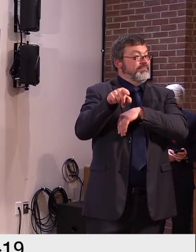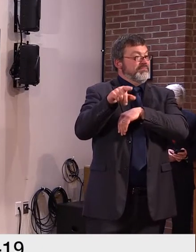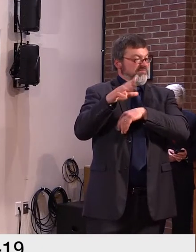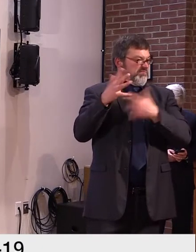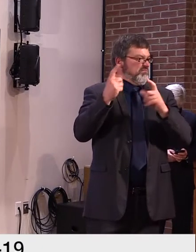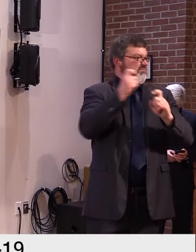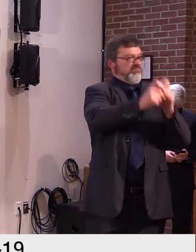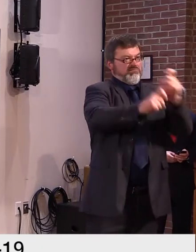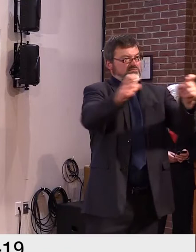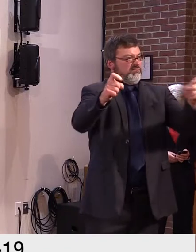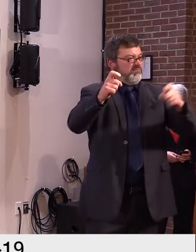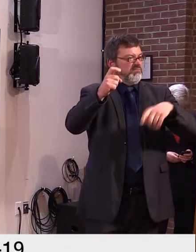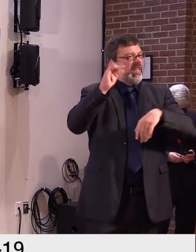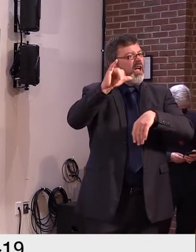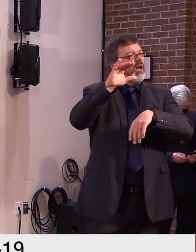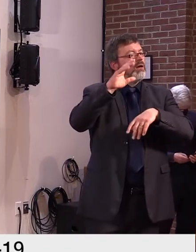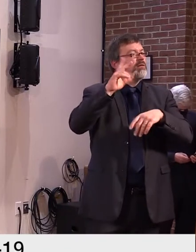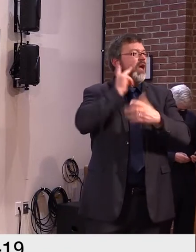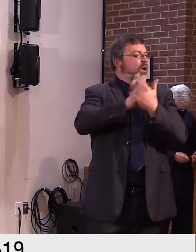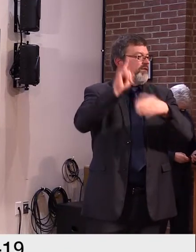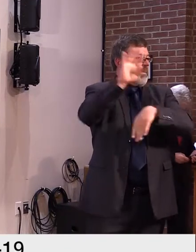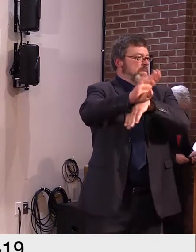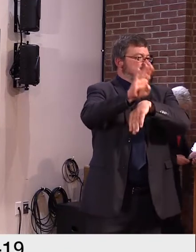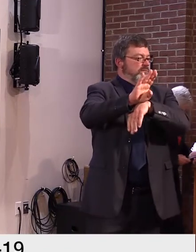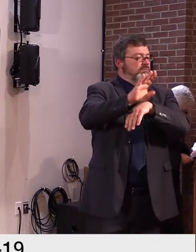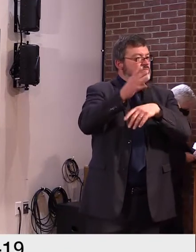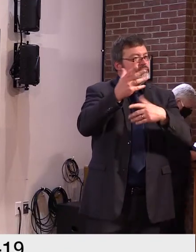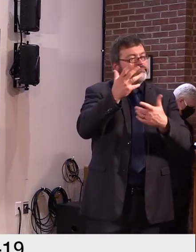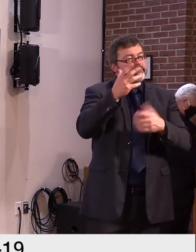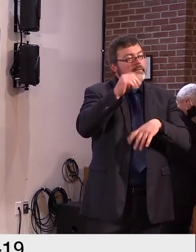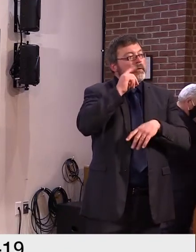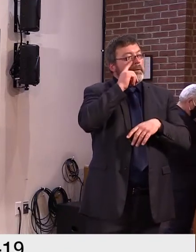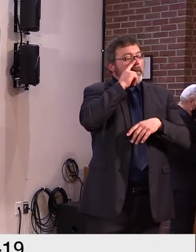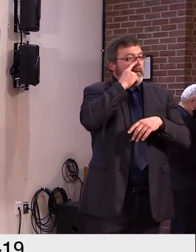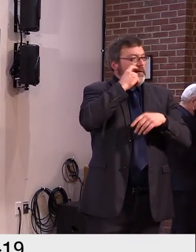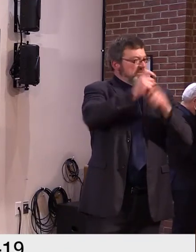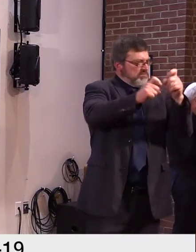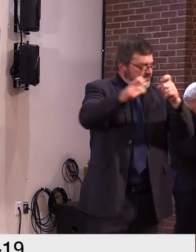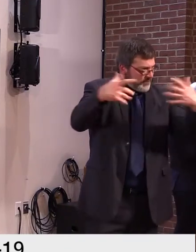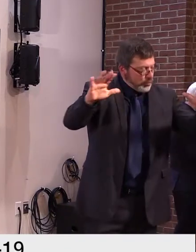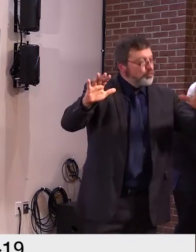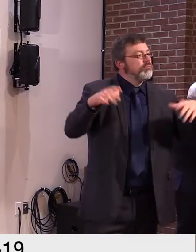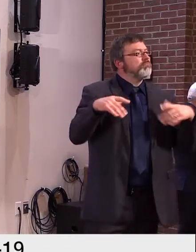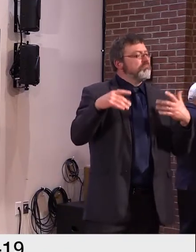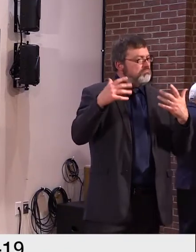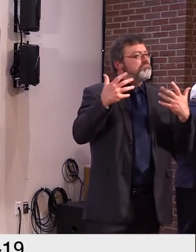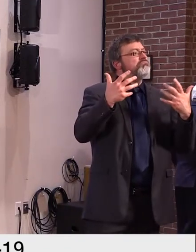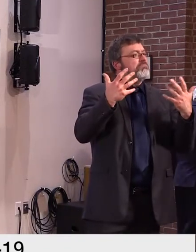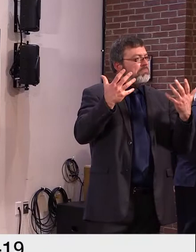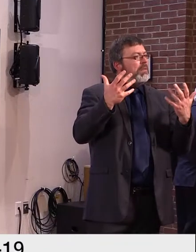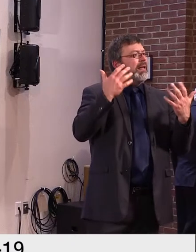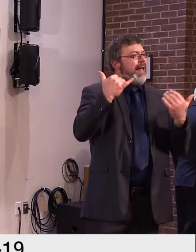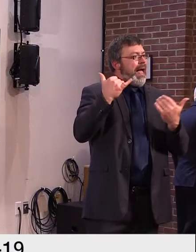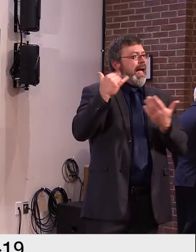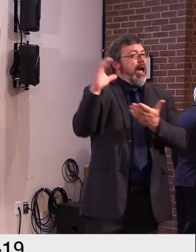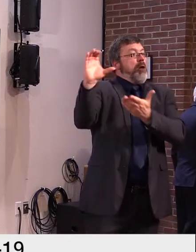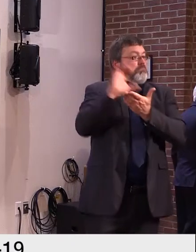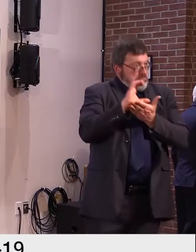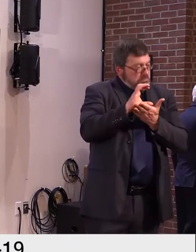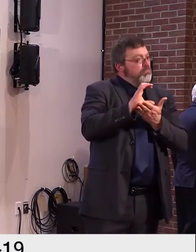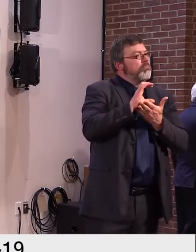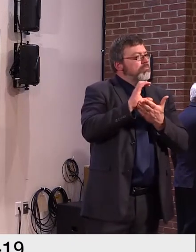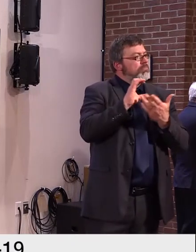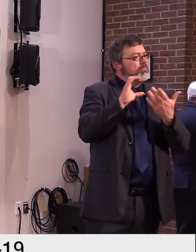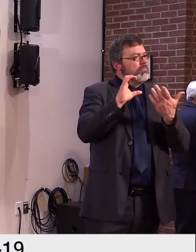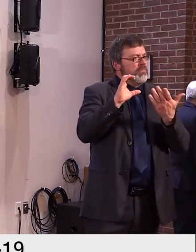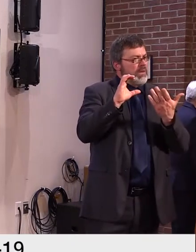before applications were stopped. What's the process for them to receive the funding? How long will they wait for that